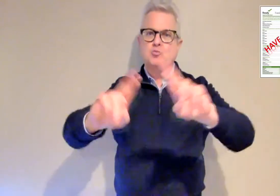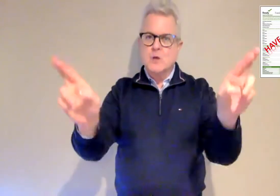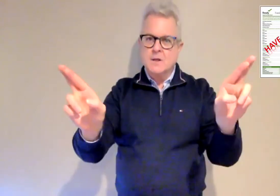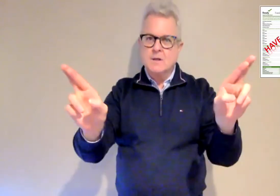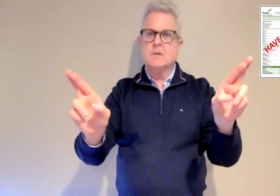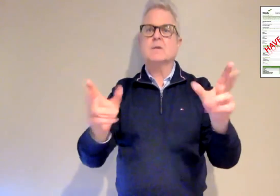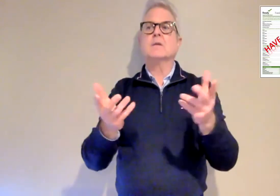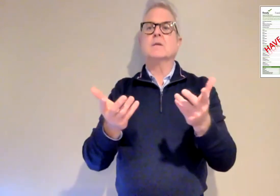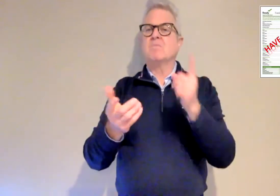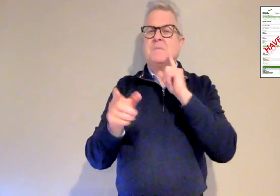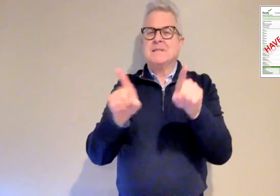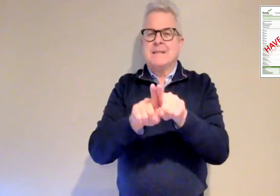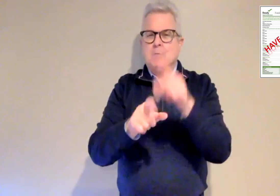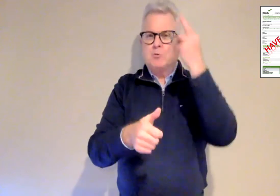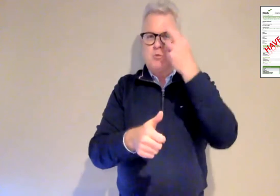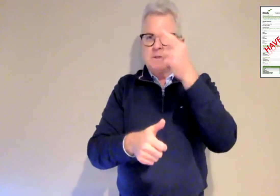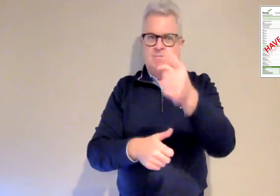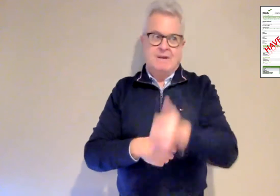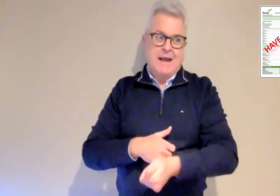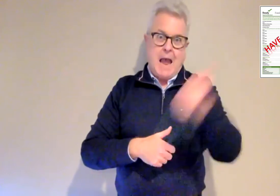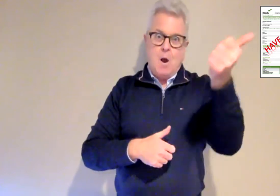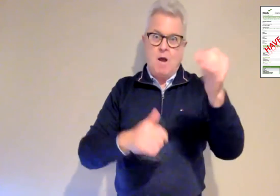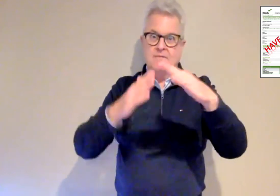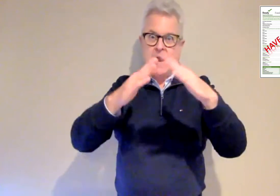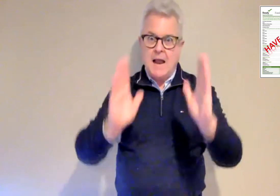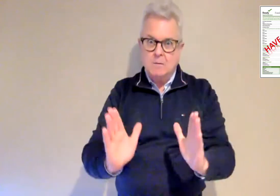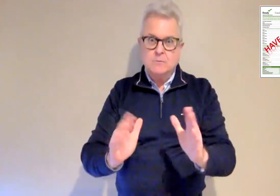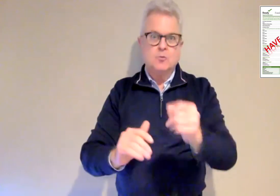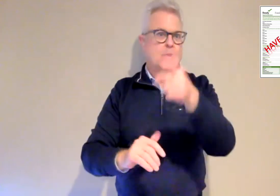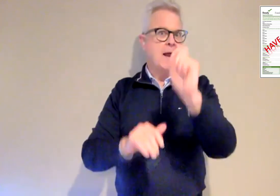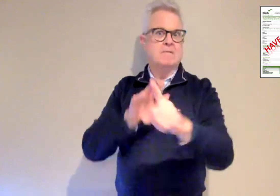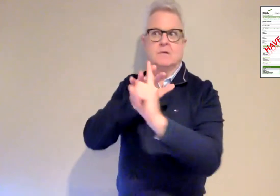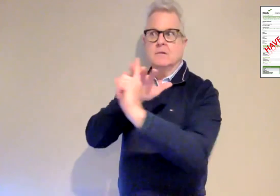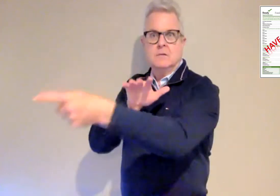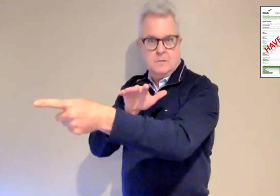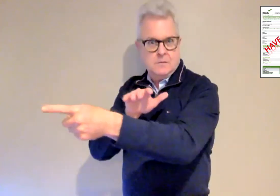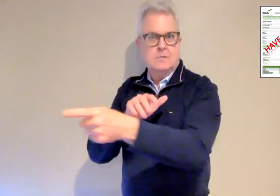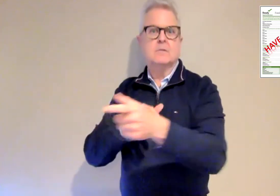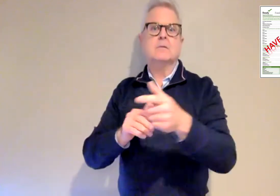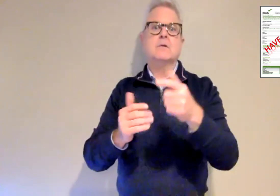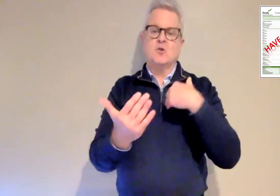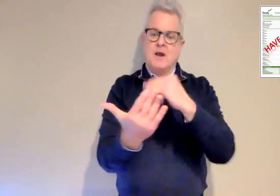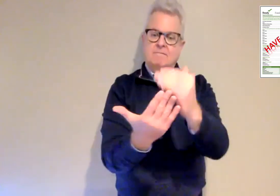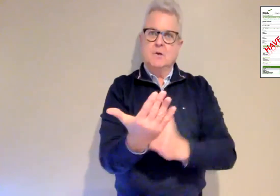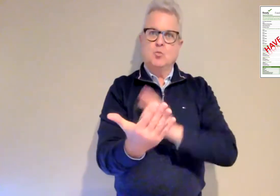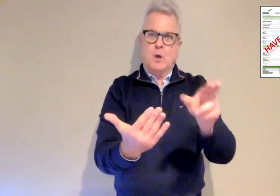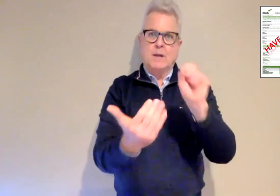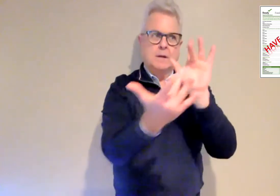You should have among those items is a communication plan in writing, so that if all you are out of the house and you need to escape or